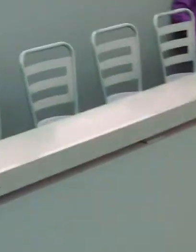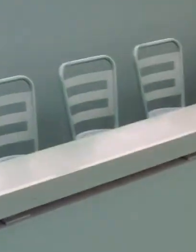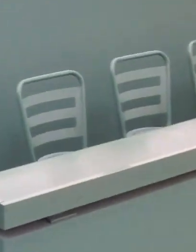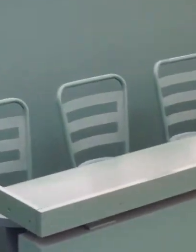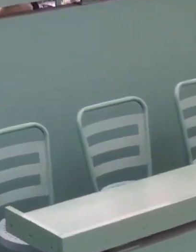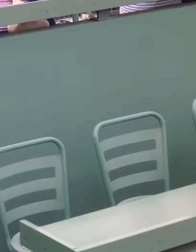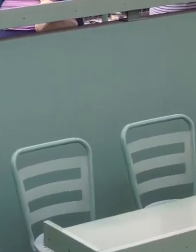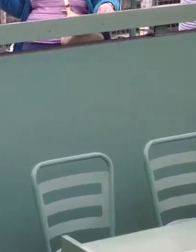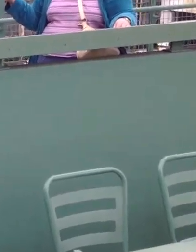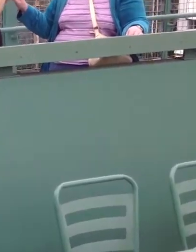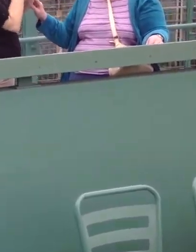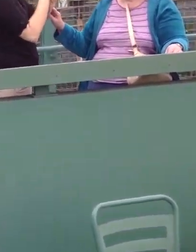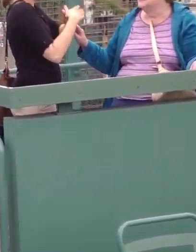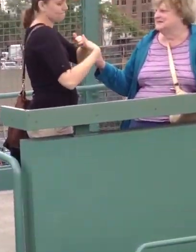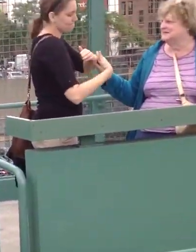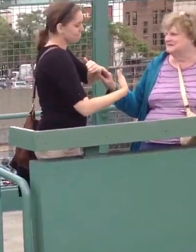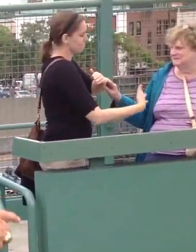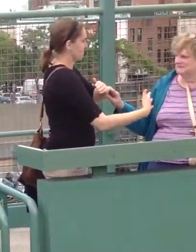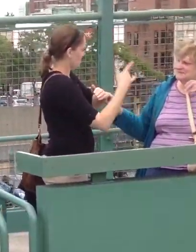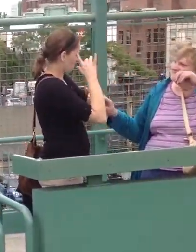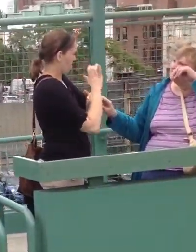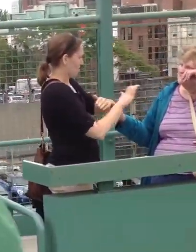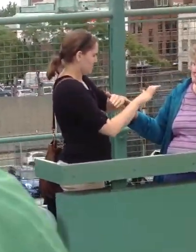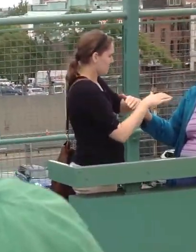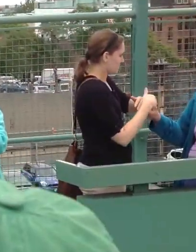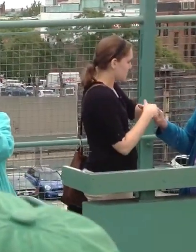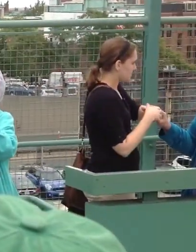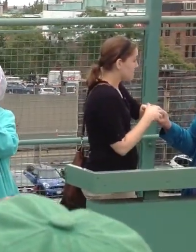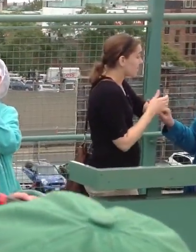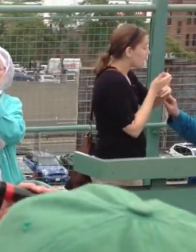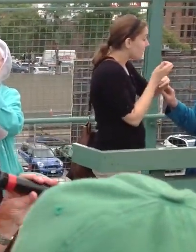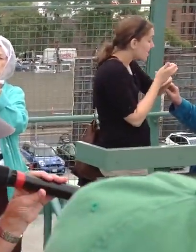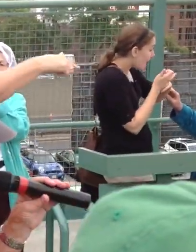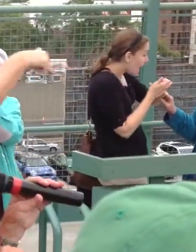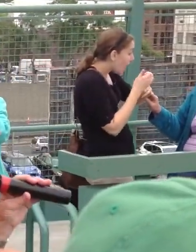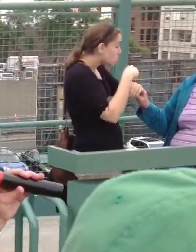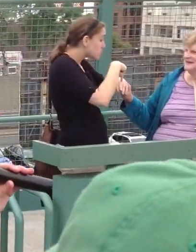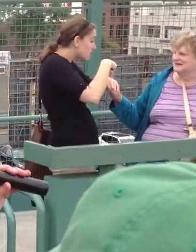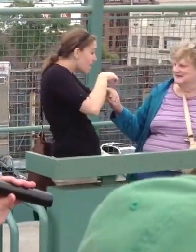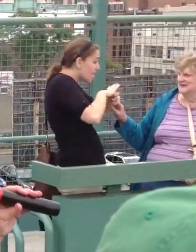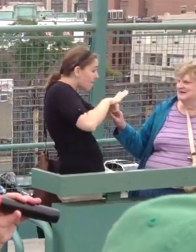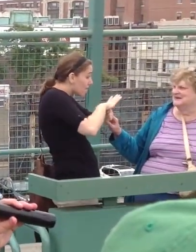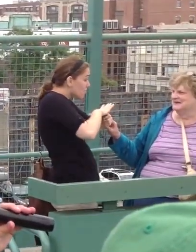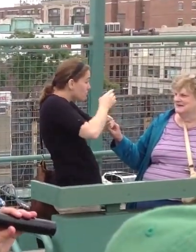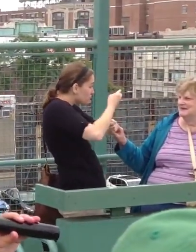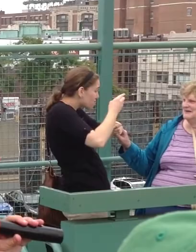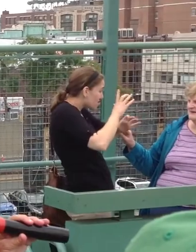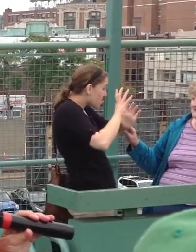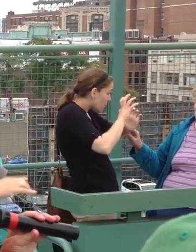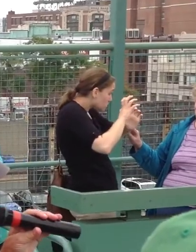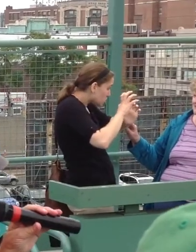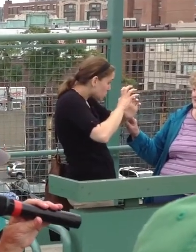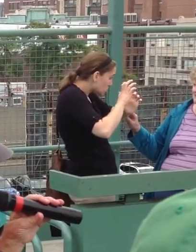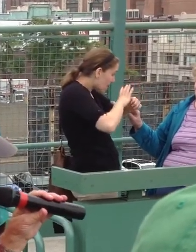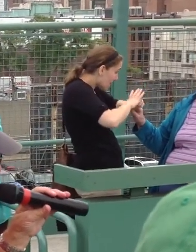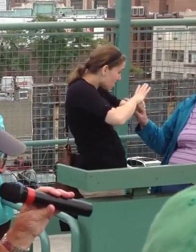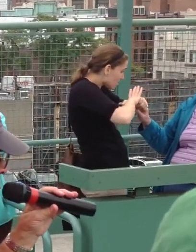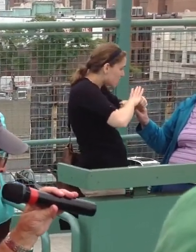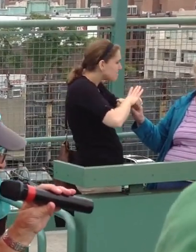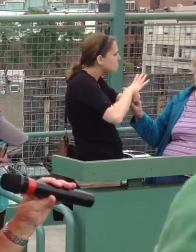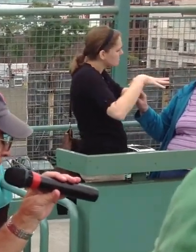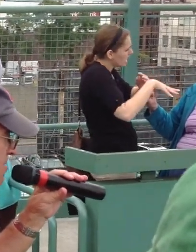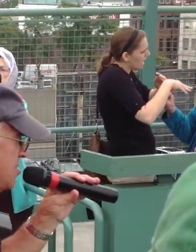does now. Now, the seats we're sitting in right now, the Green Monster seats, were put in